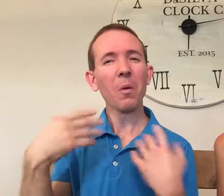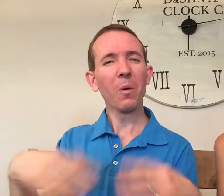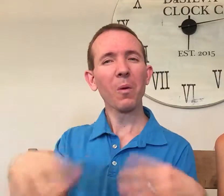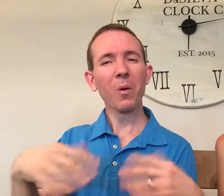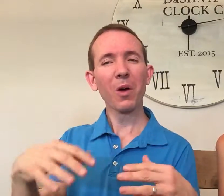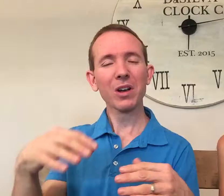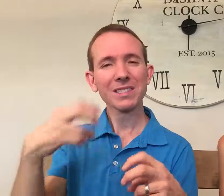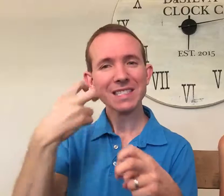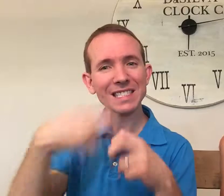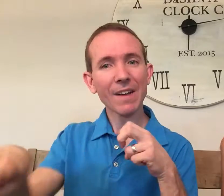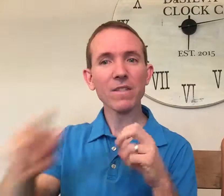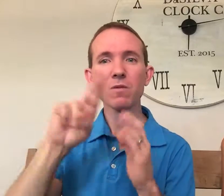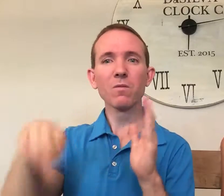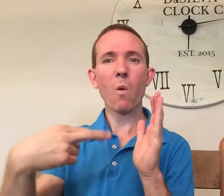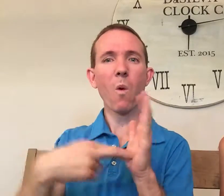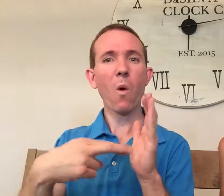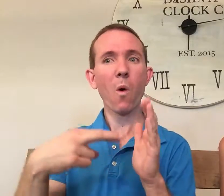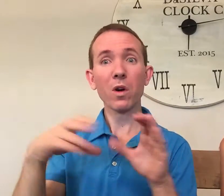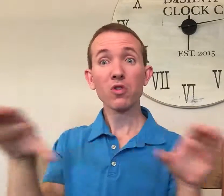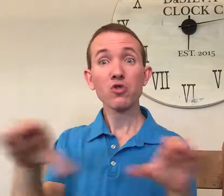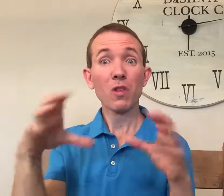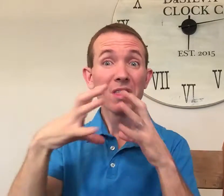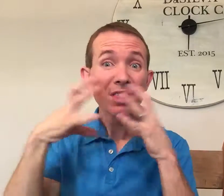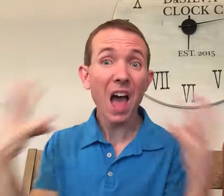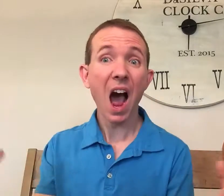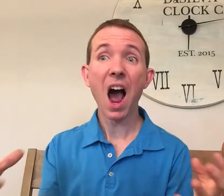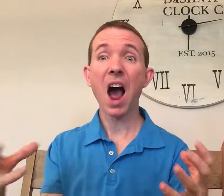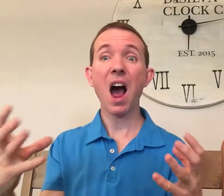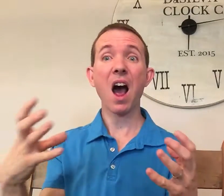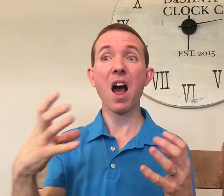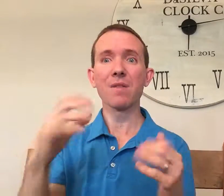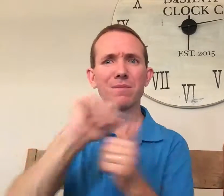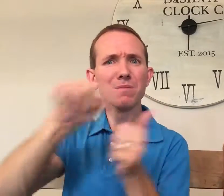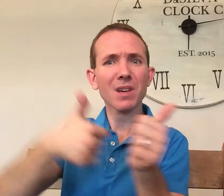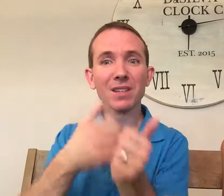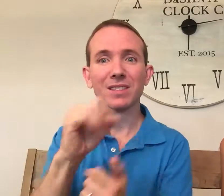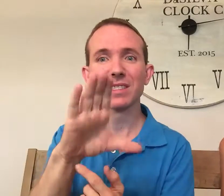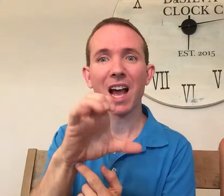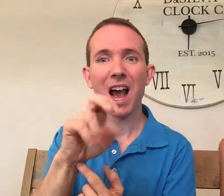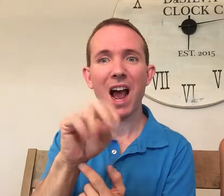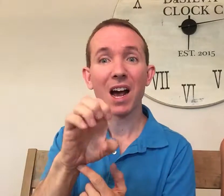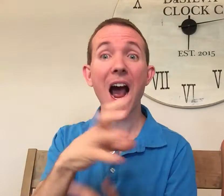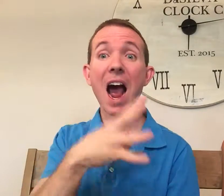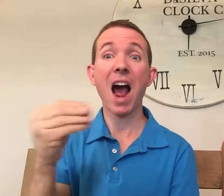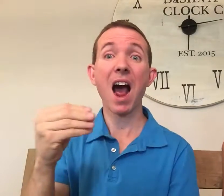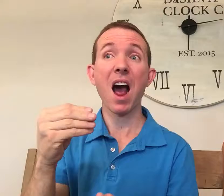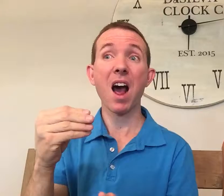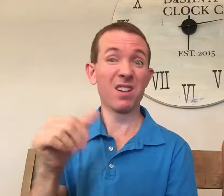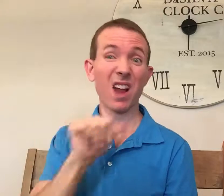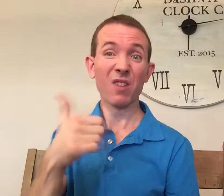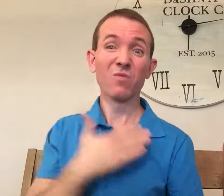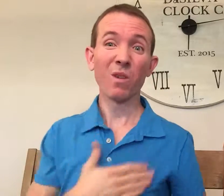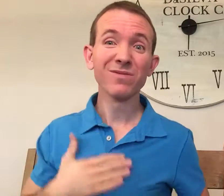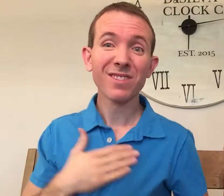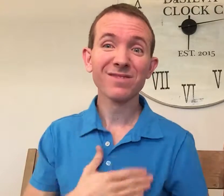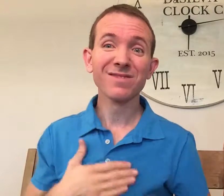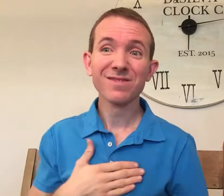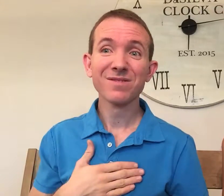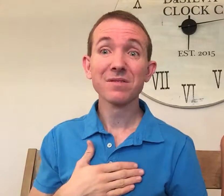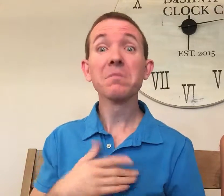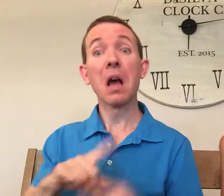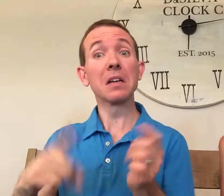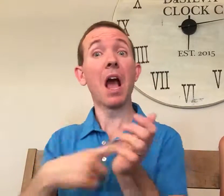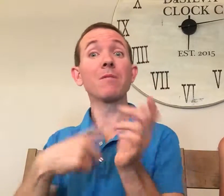That's a leader, and leaders really have the tough role of doing a lot behind the scenes,